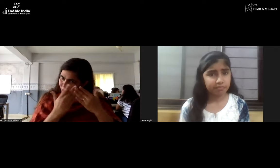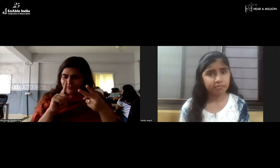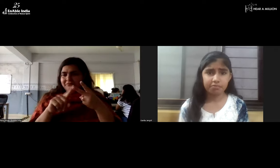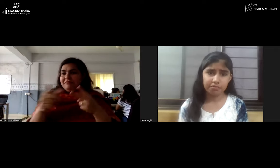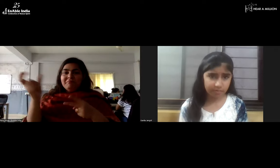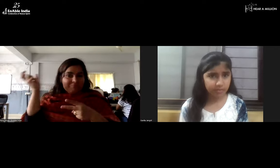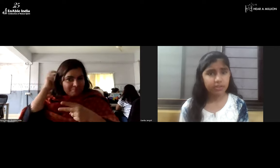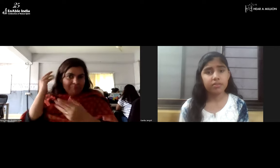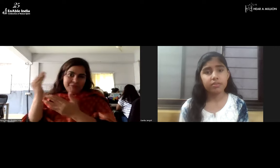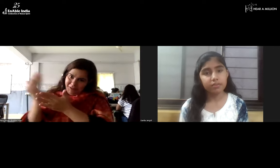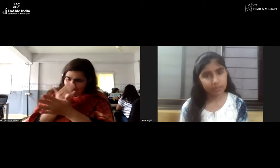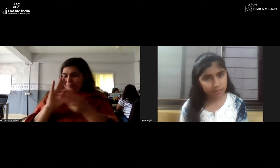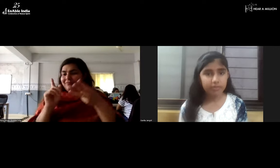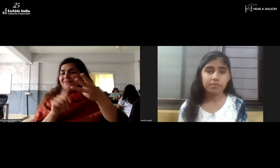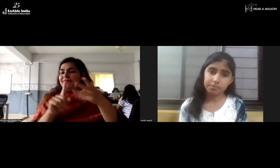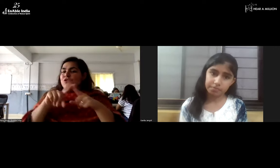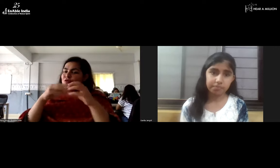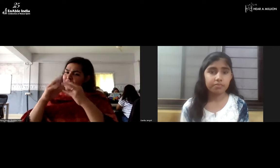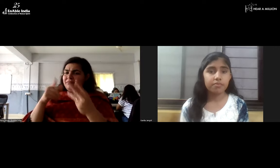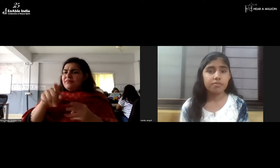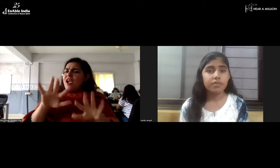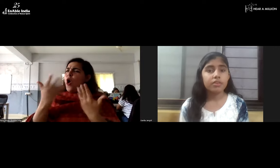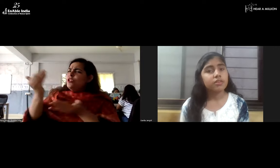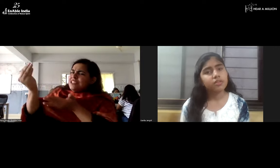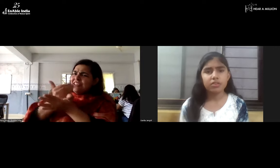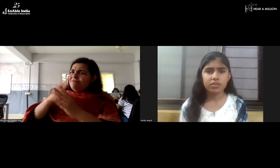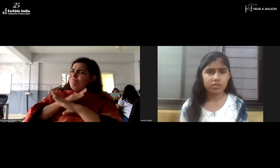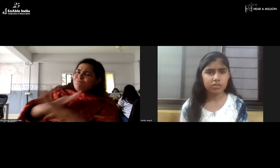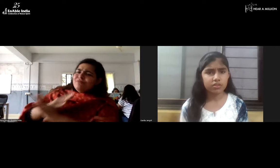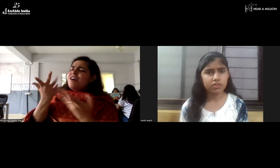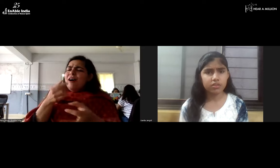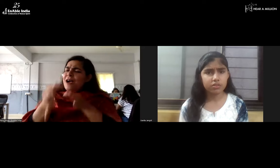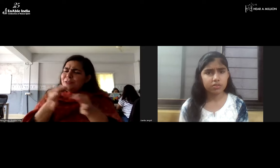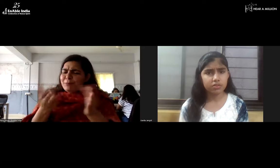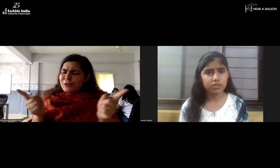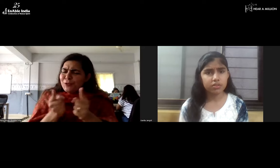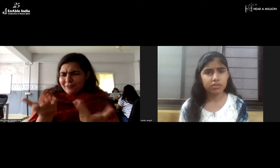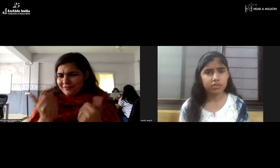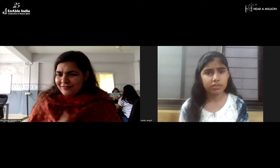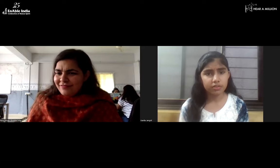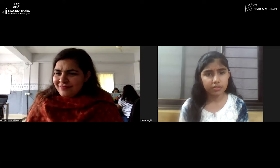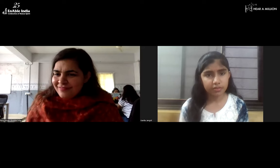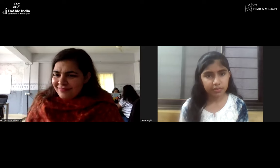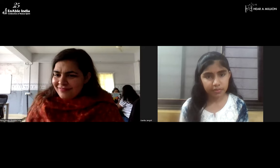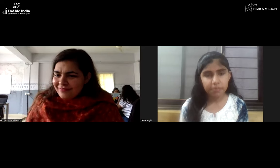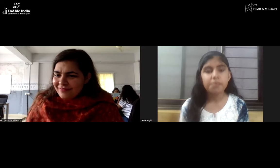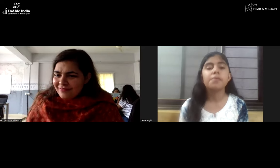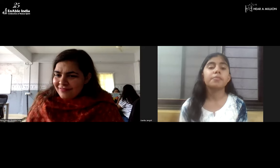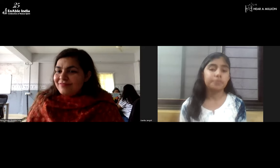Great, nice to have you, Archita. Next, Mantosh. Hello, hi, that's me, Mantosh.